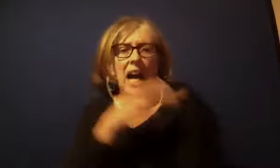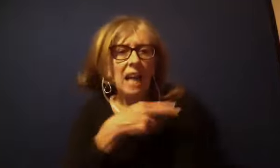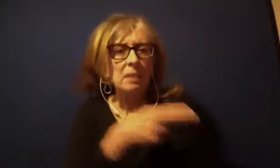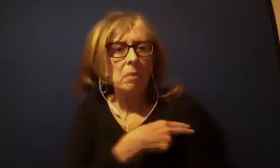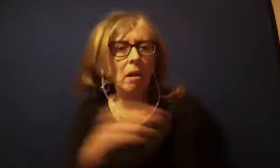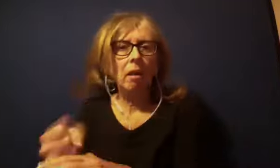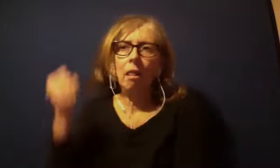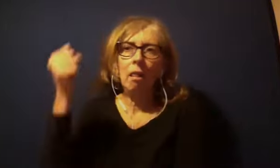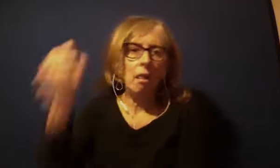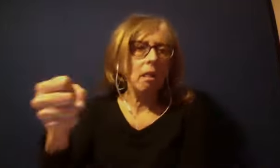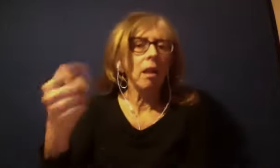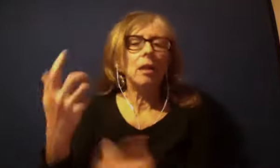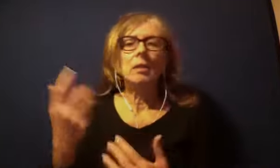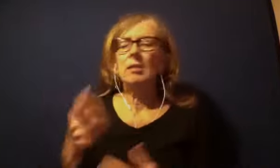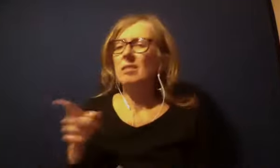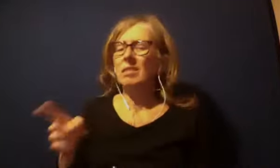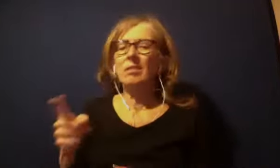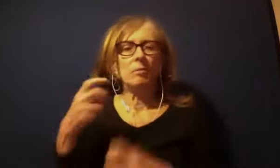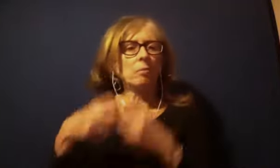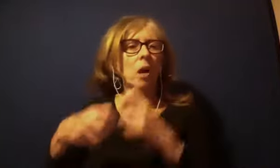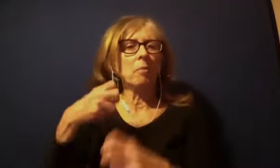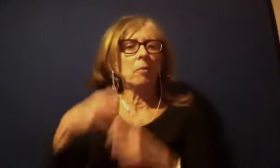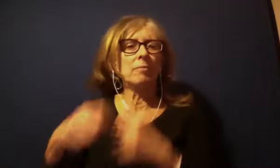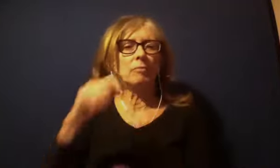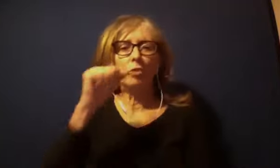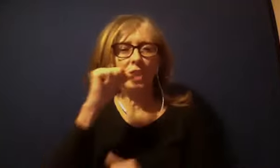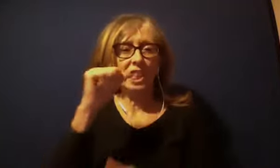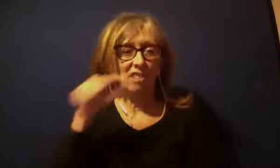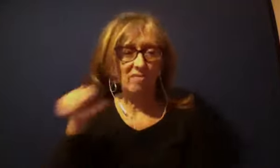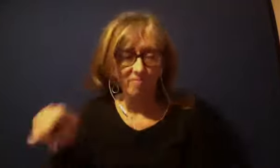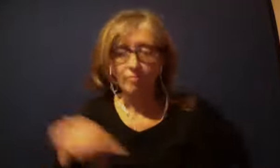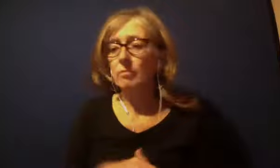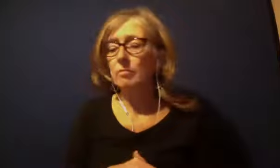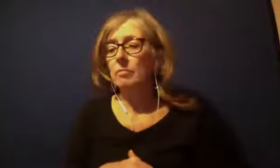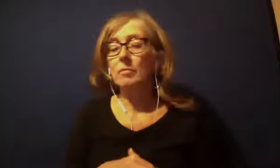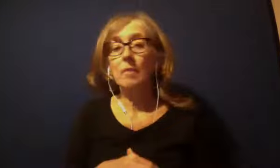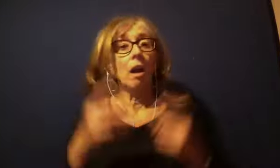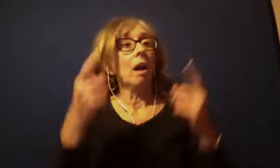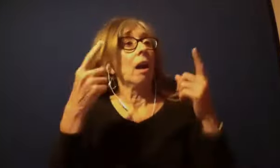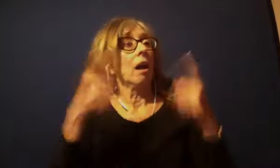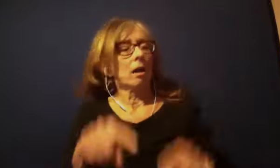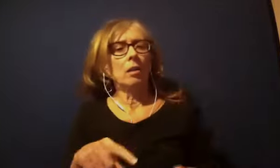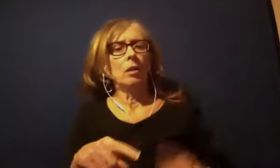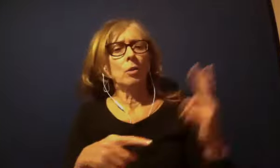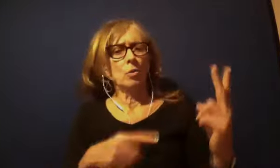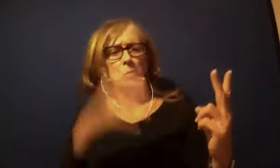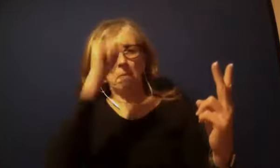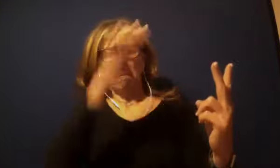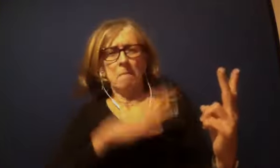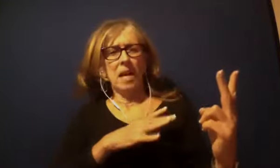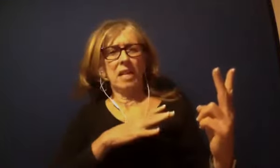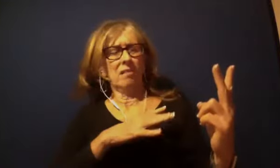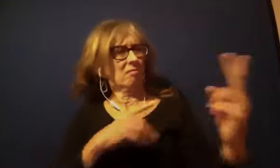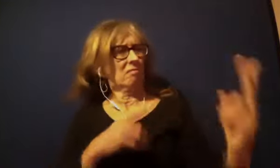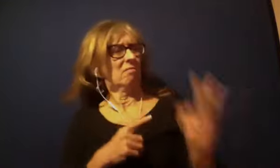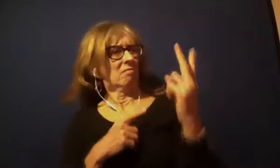and had a problem with drinking. And suddenly out of the blue, these two guys turned up, and they're sort of wearing, you know, they